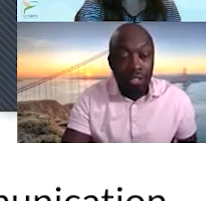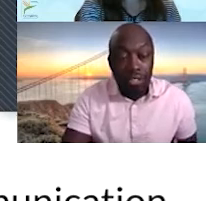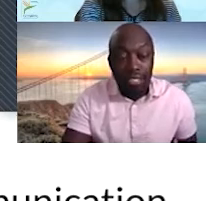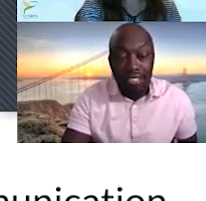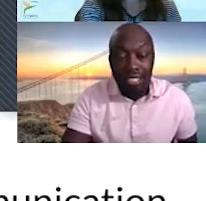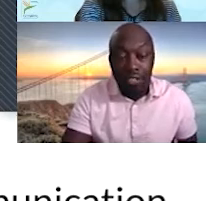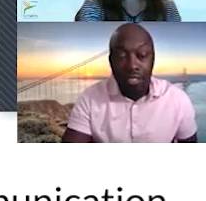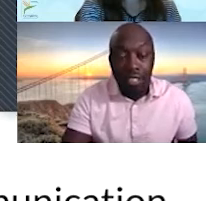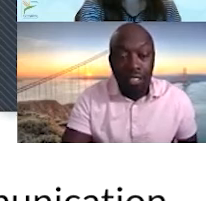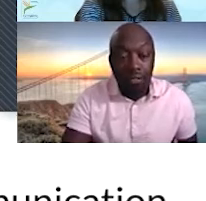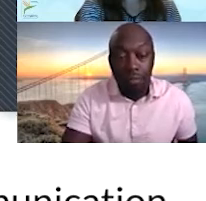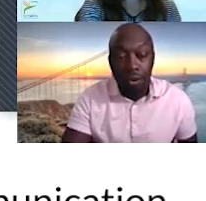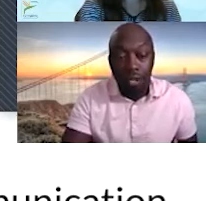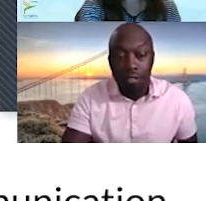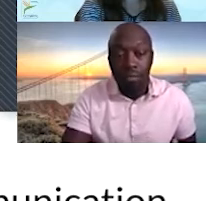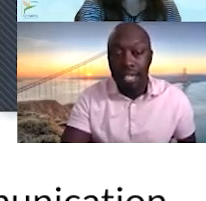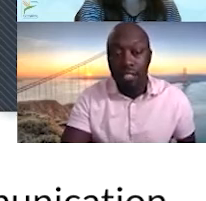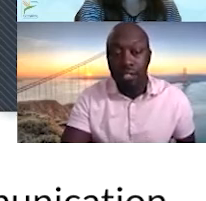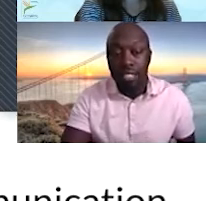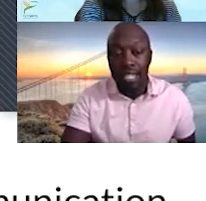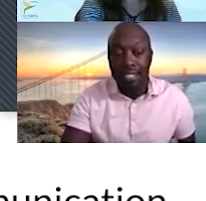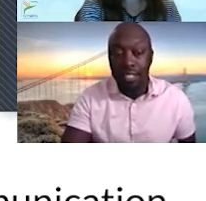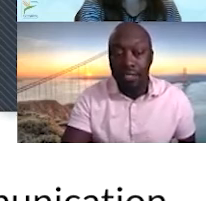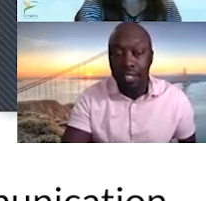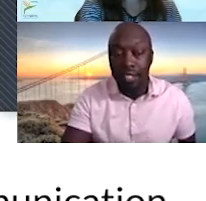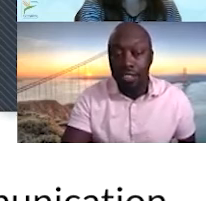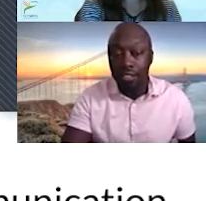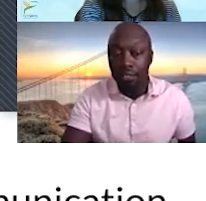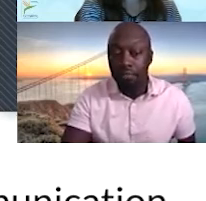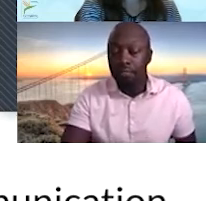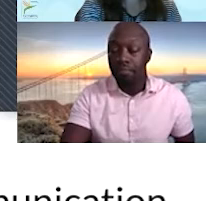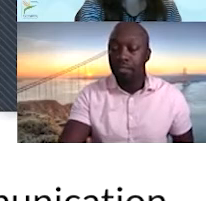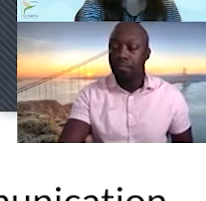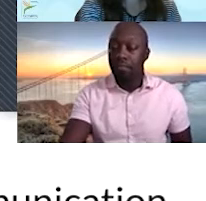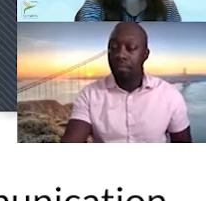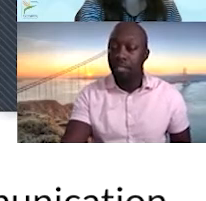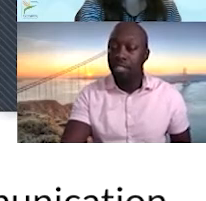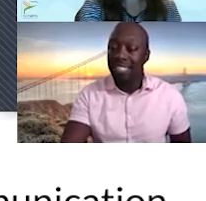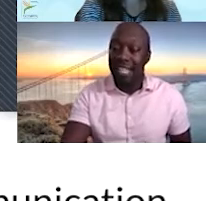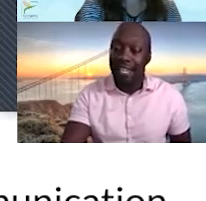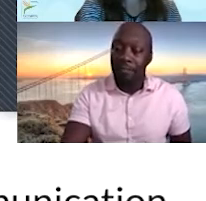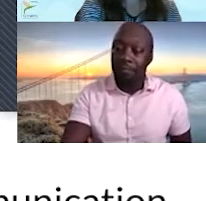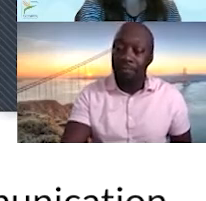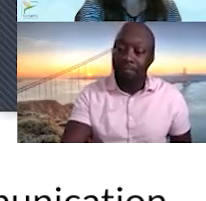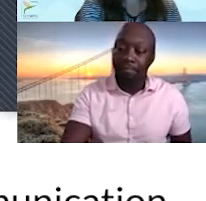That's when you use the sensory touch. So for more, we're not using that sensory touch. We're using the